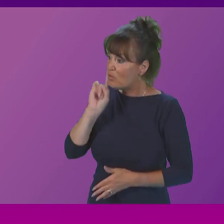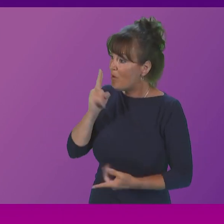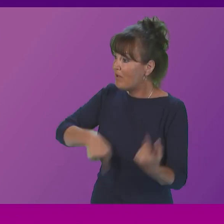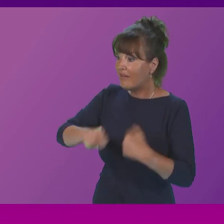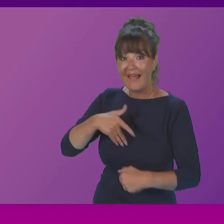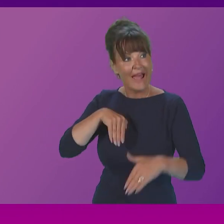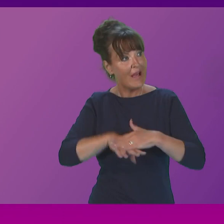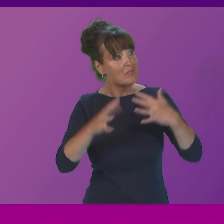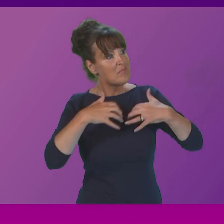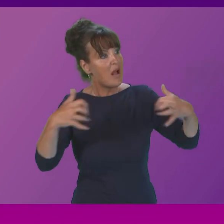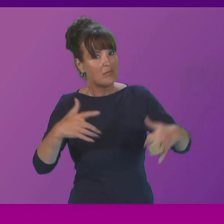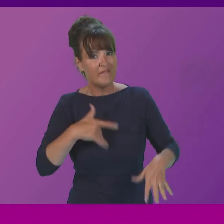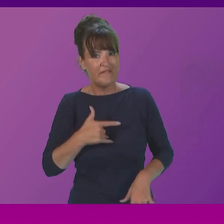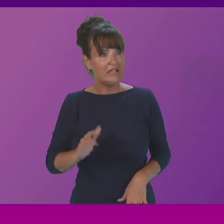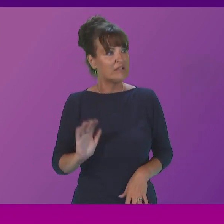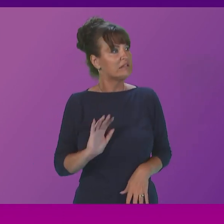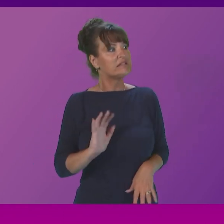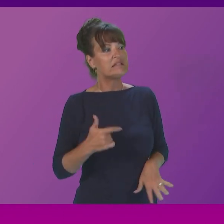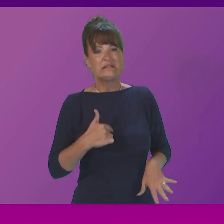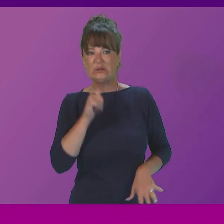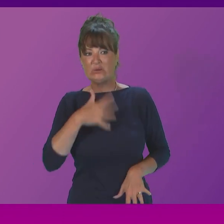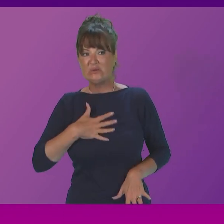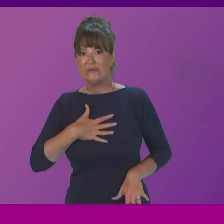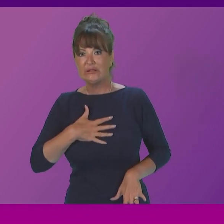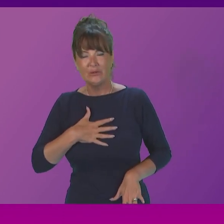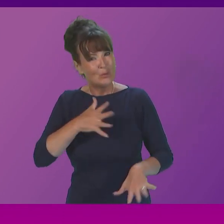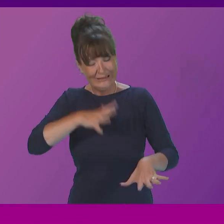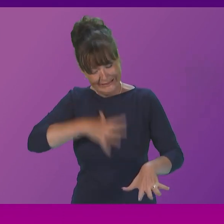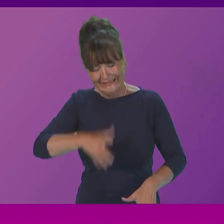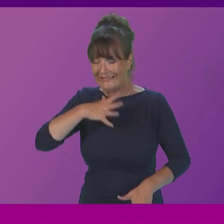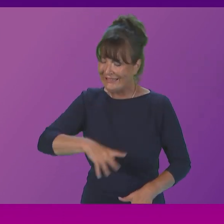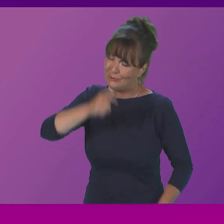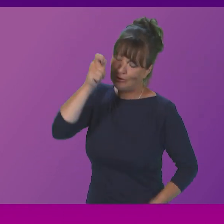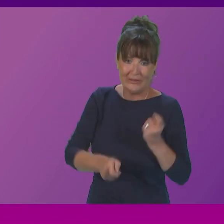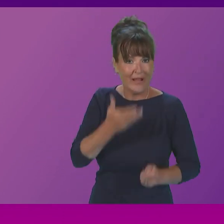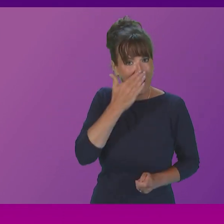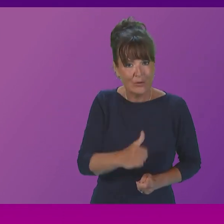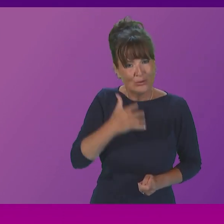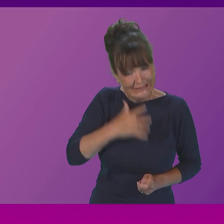for them, but maybe even not talking about them. We have to do something about systemic change.